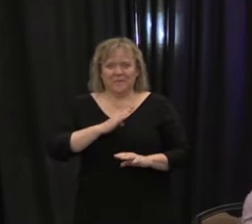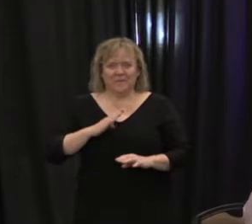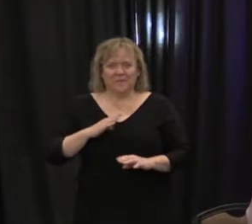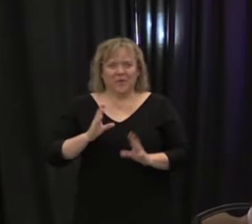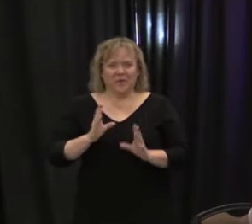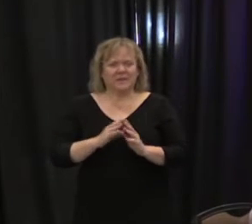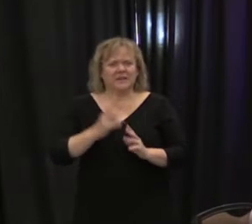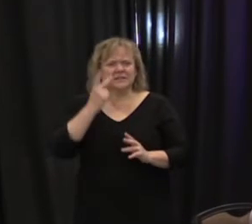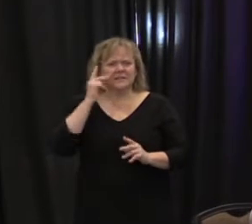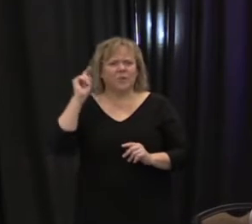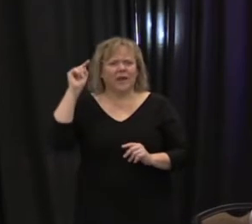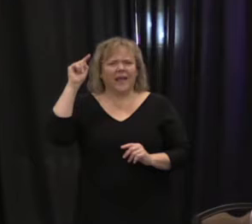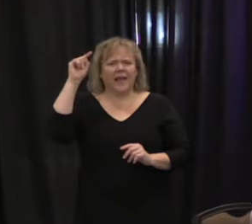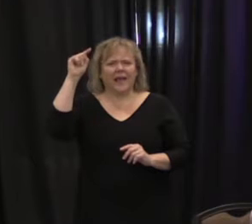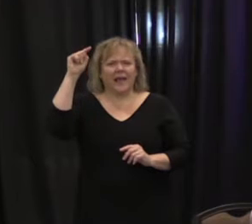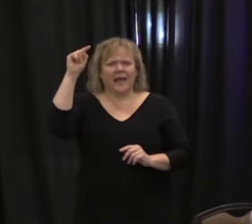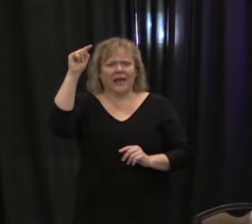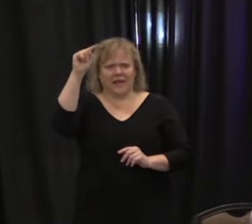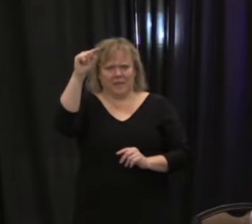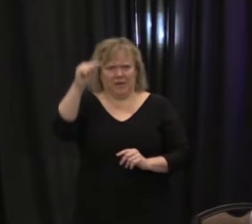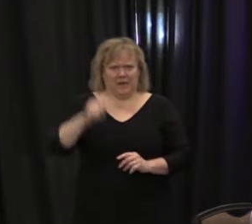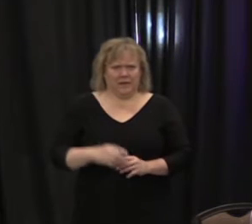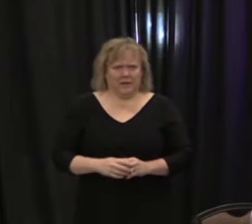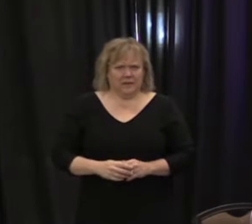Way at the back of the room, there's a question.